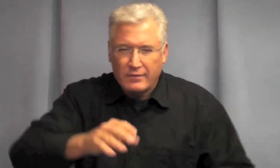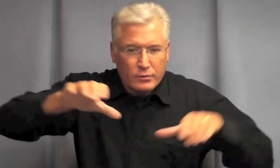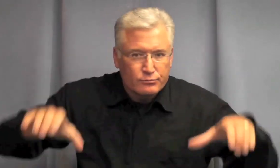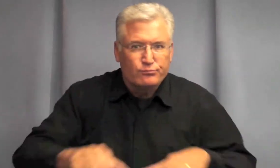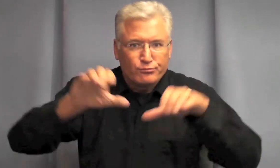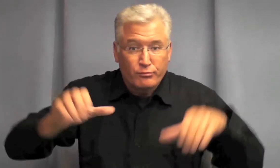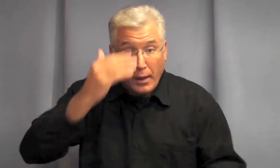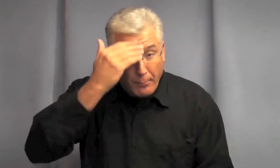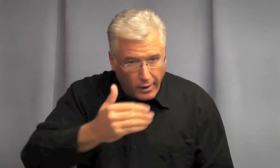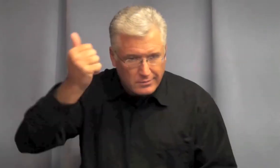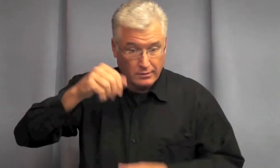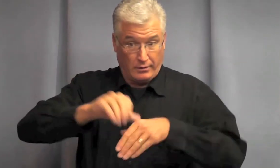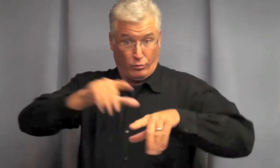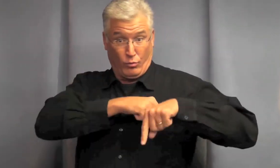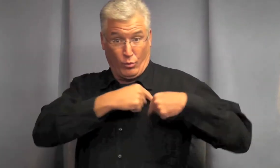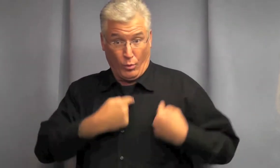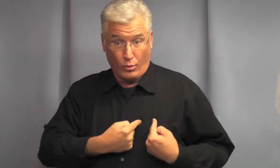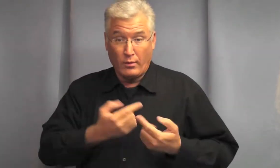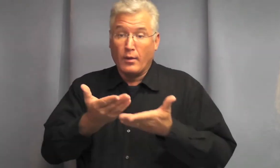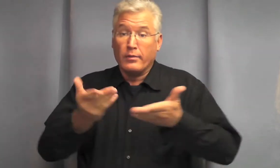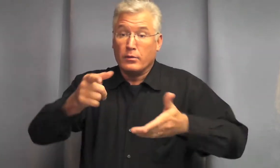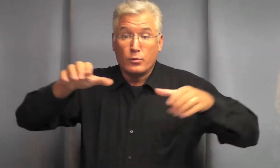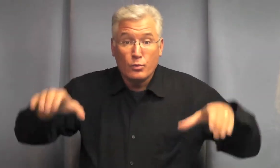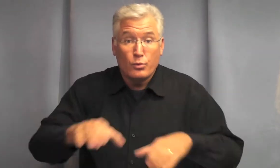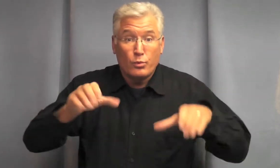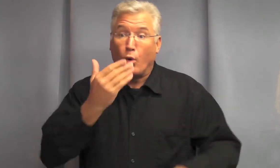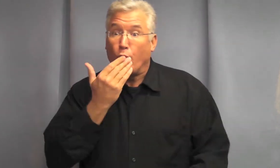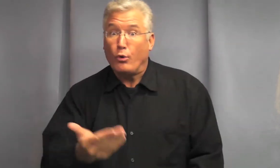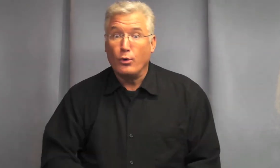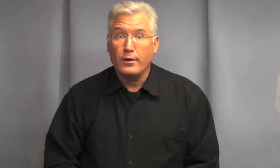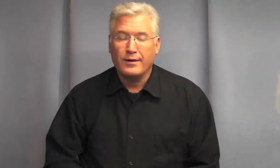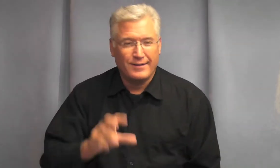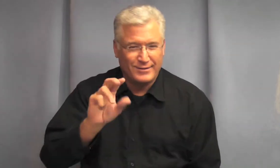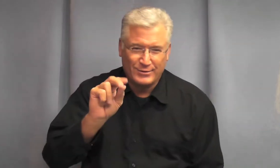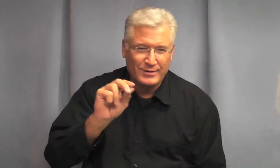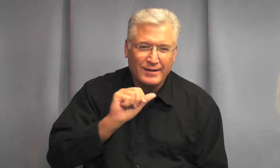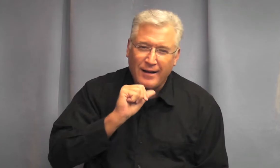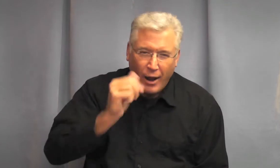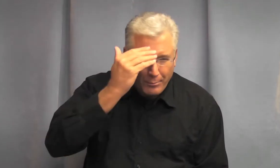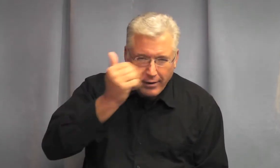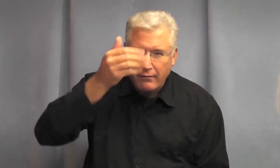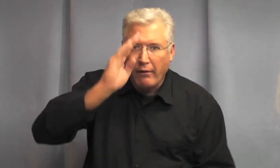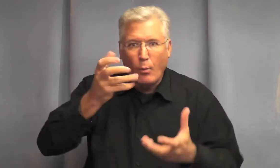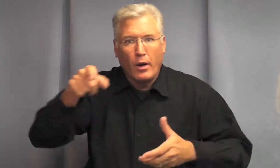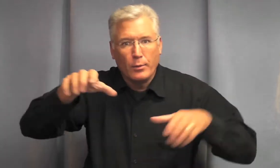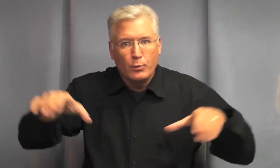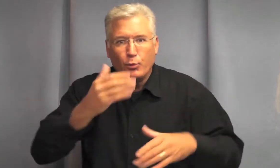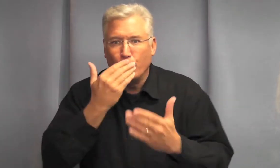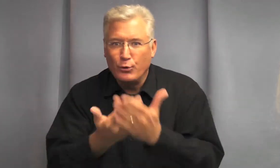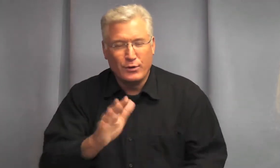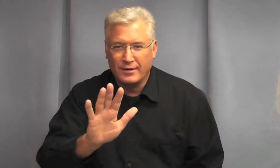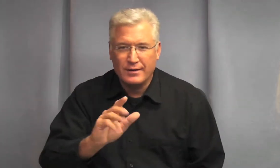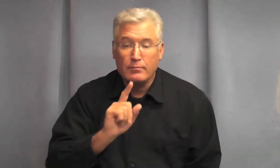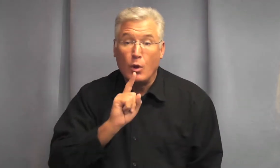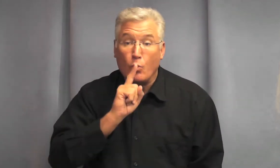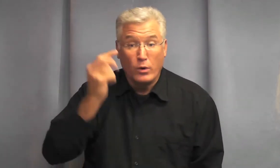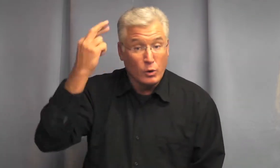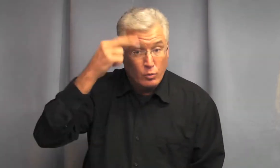they are not by the standard of God's law. They are outside that standard, so they're not really good